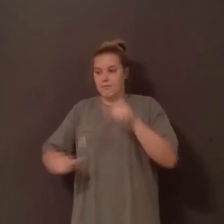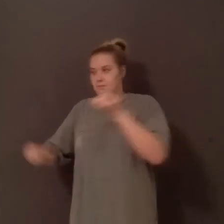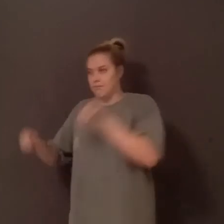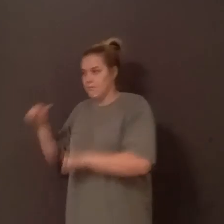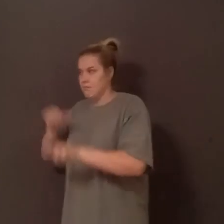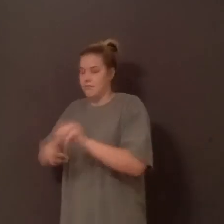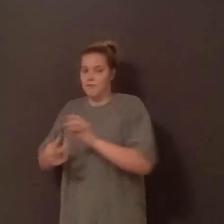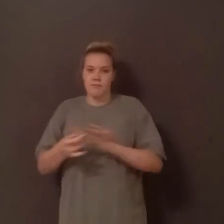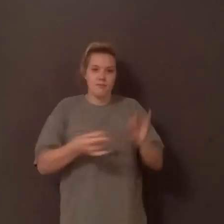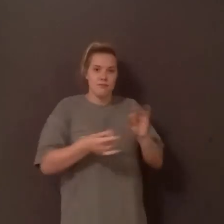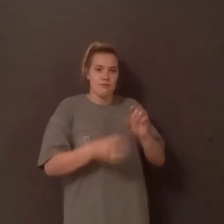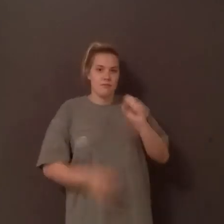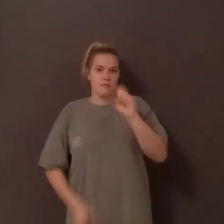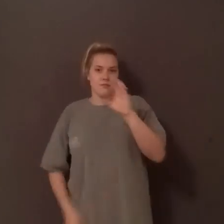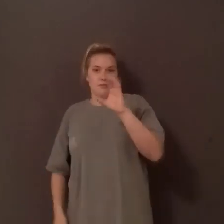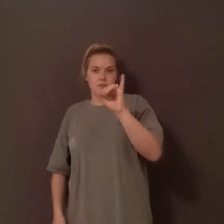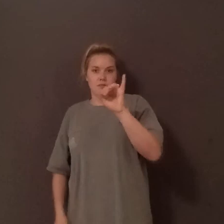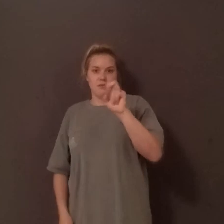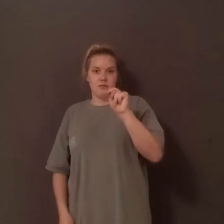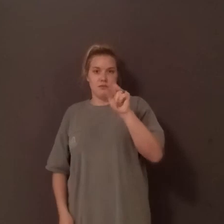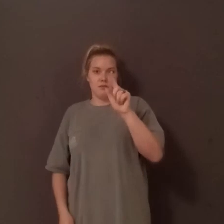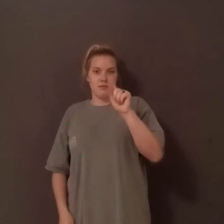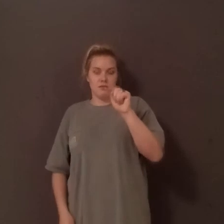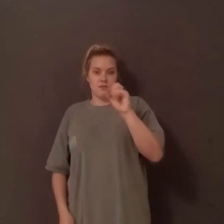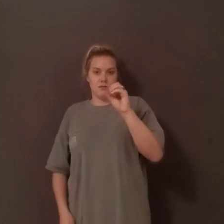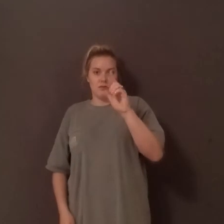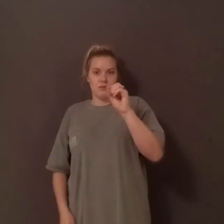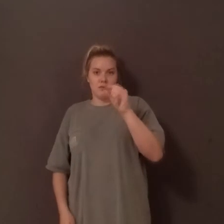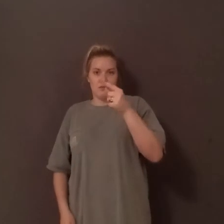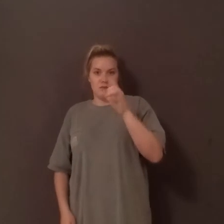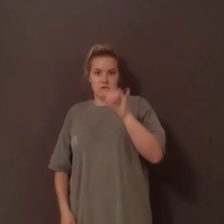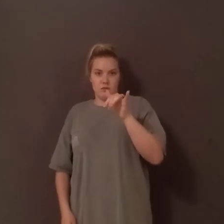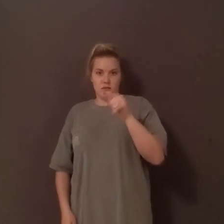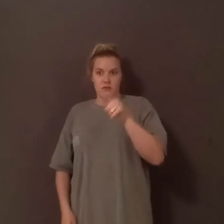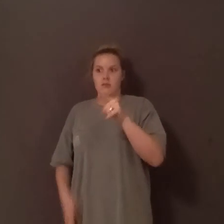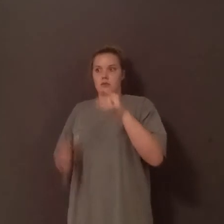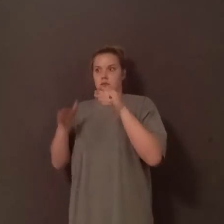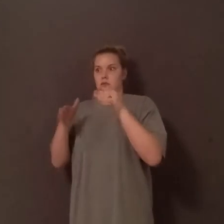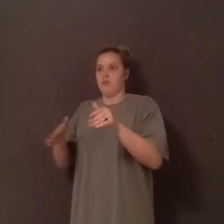I mean, I would take it down a notch. Okay. Because I think that went a little too conversational. Yeah.